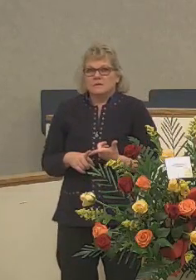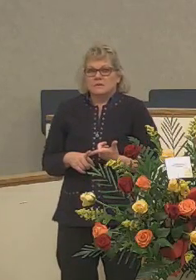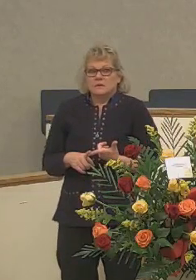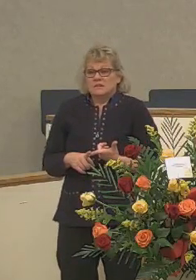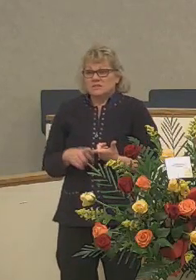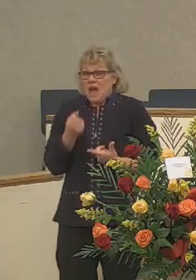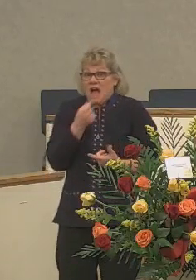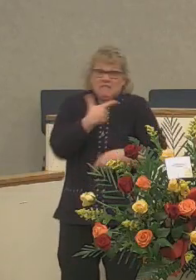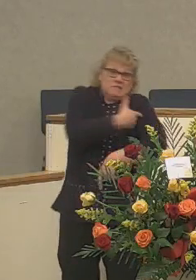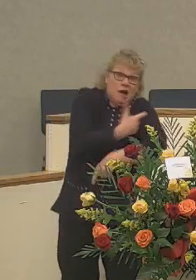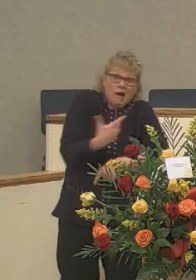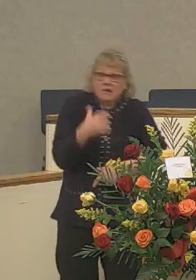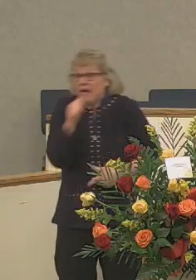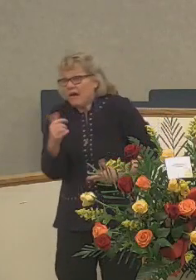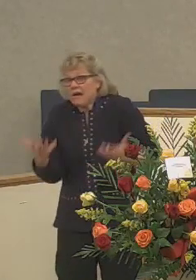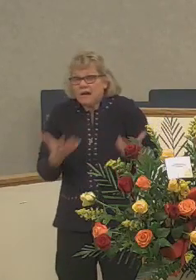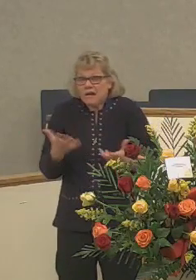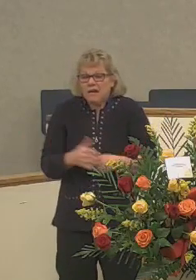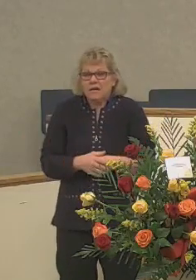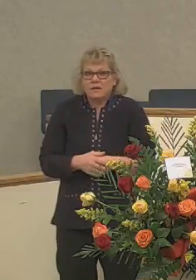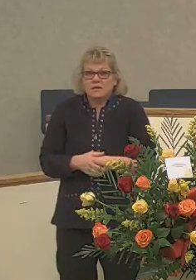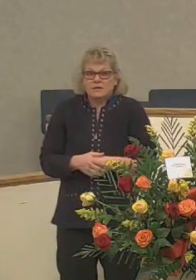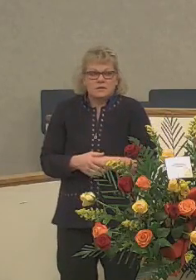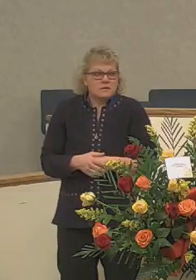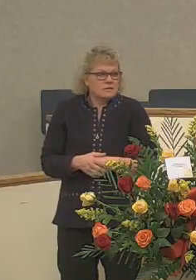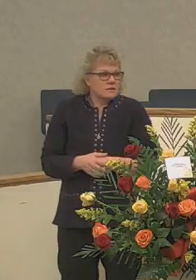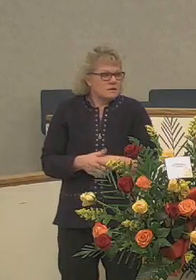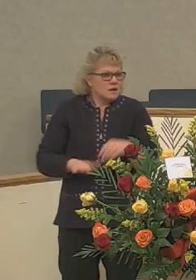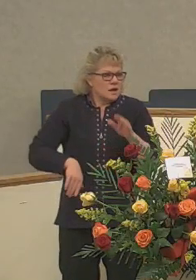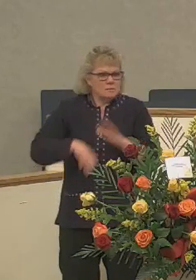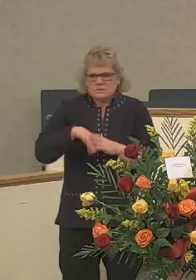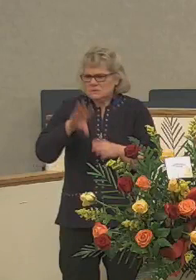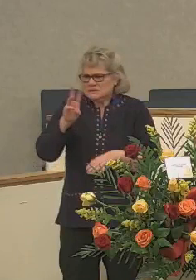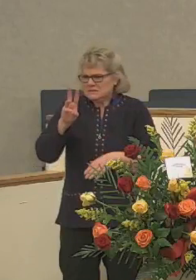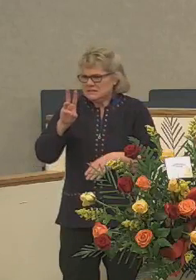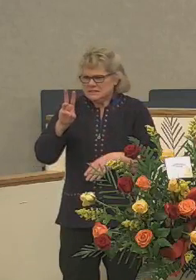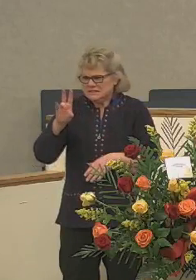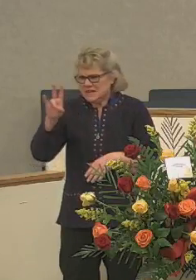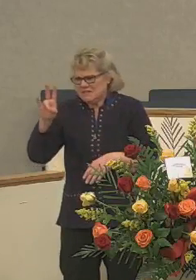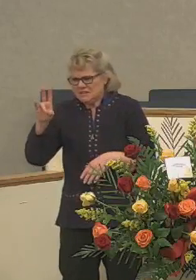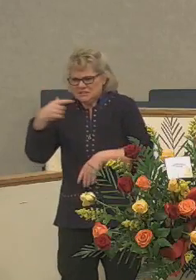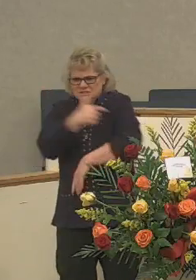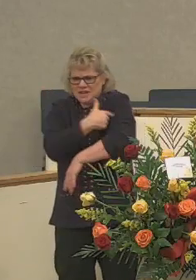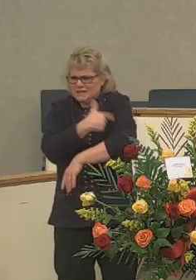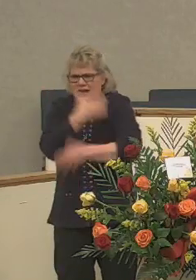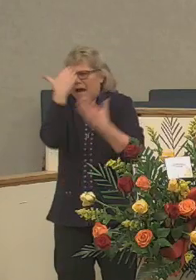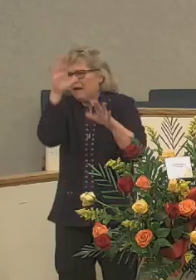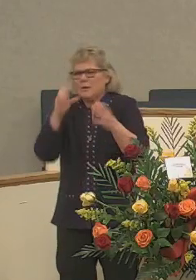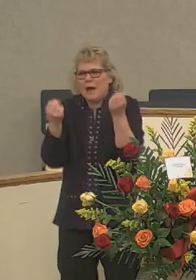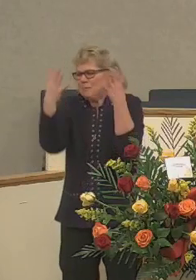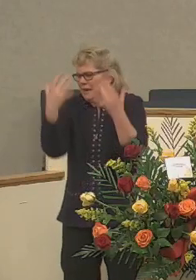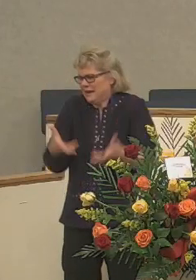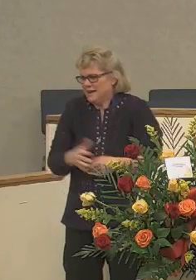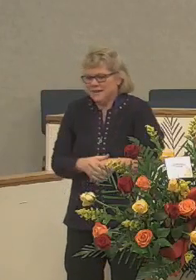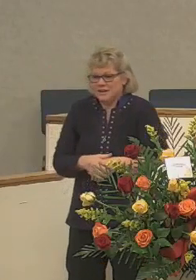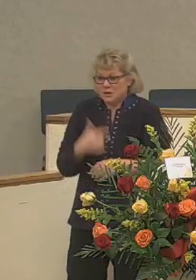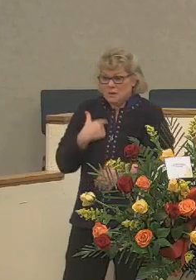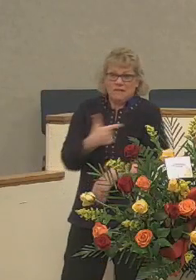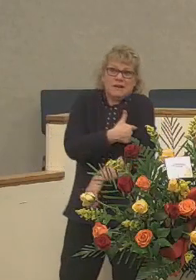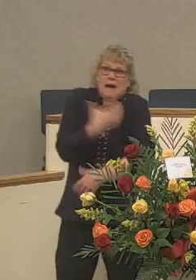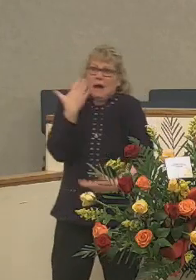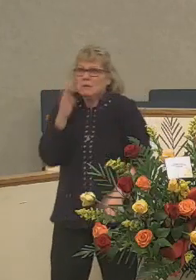Should I take the shot? What are we up to now? Six, seven, eight shots? I don't know. Should I take the